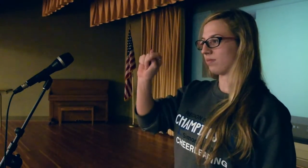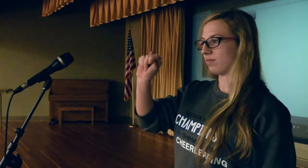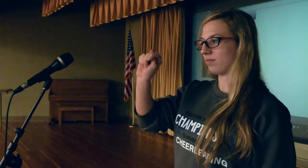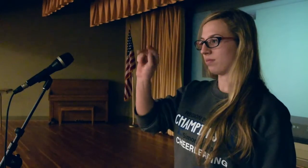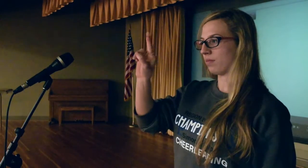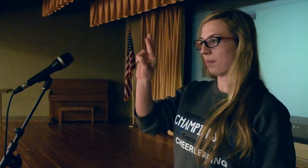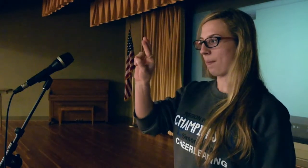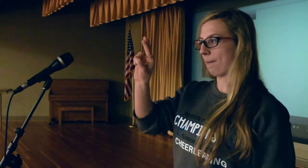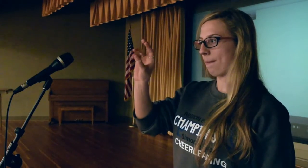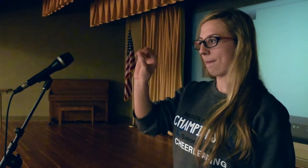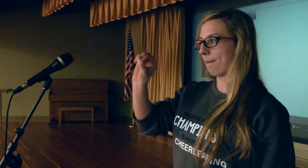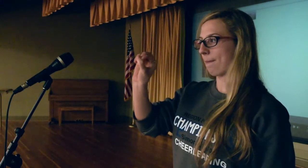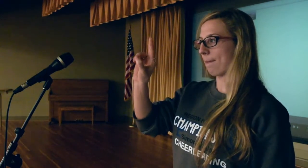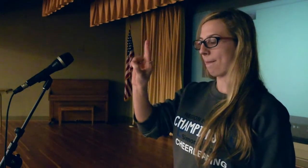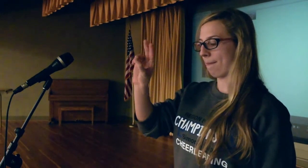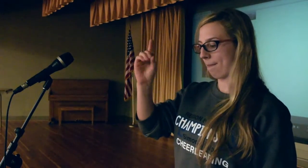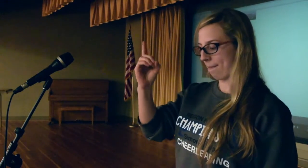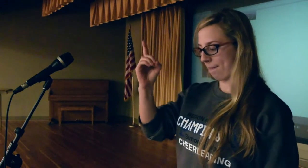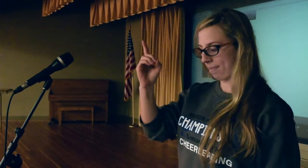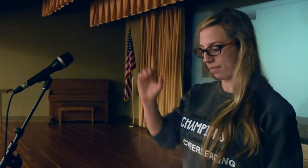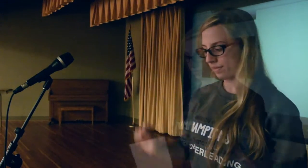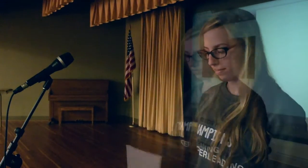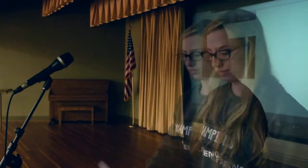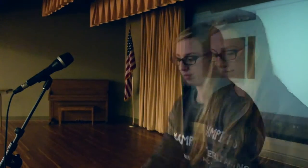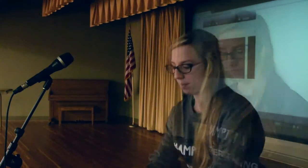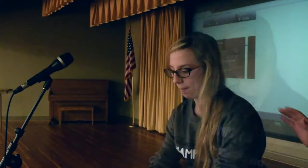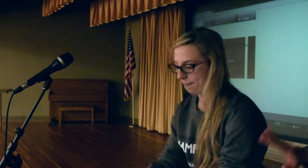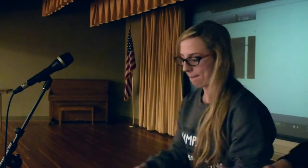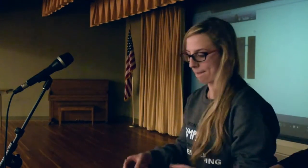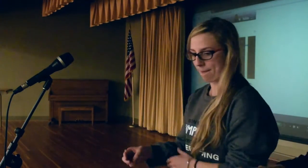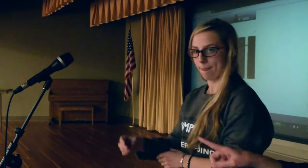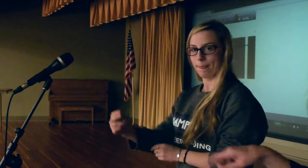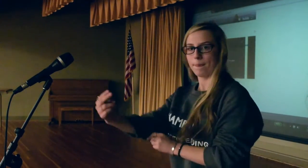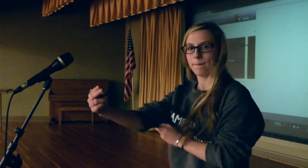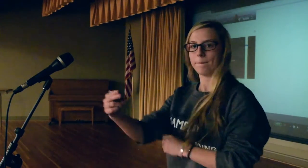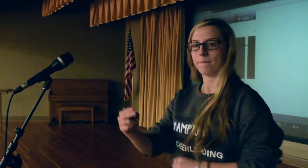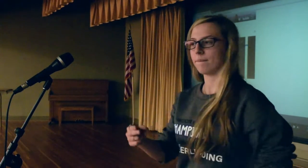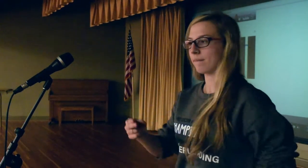Okay, remember you can win one time. One time this whole, yeah, and get right in the camera too.